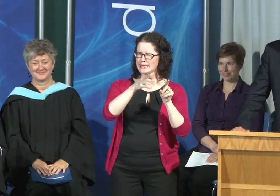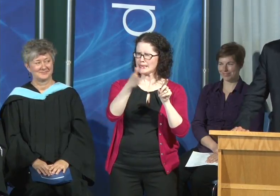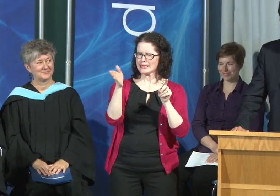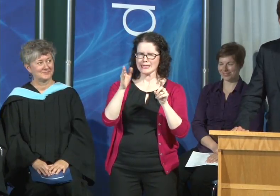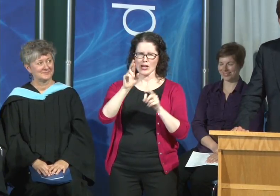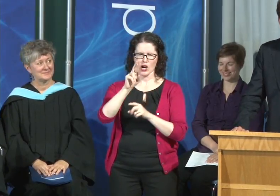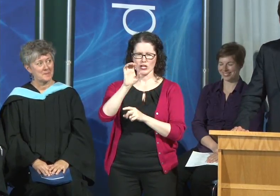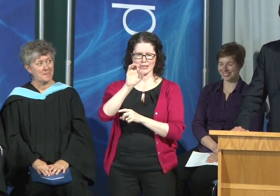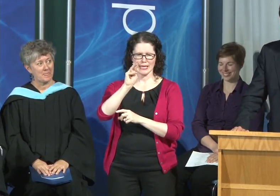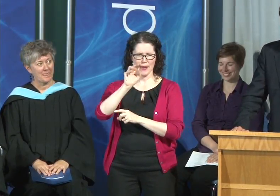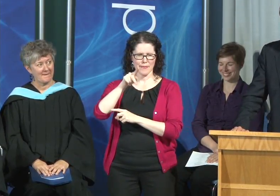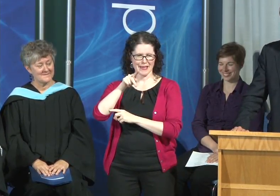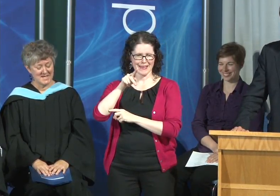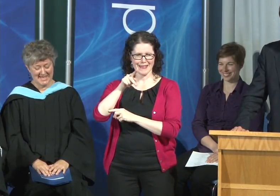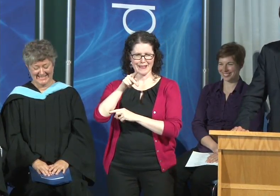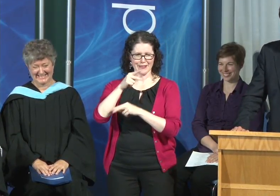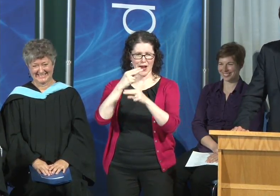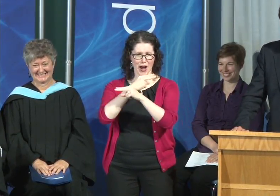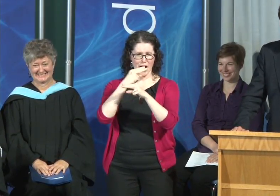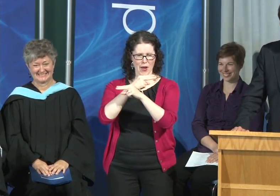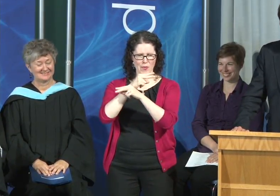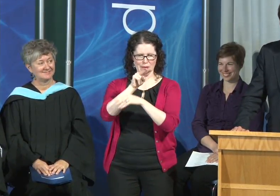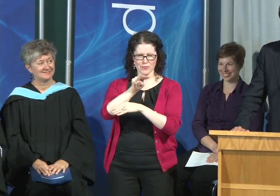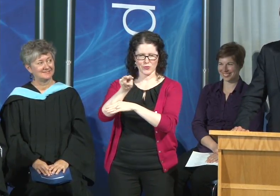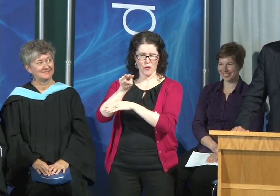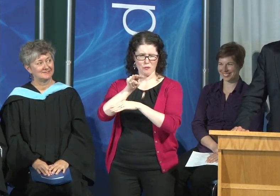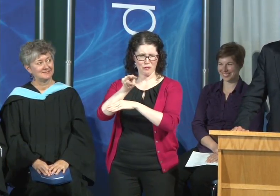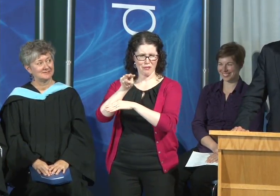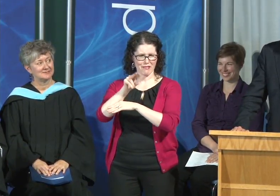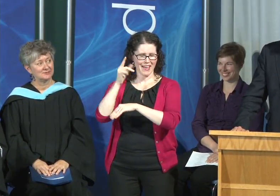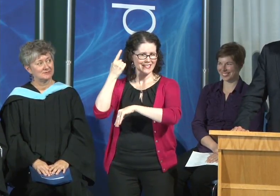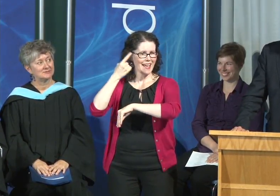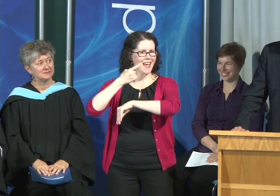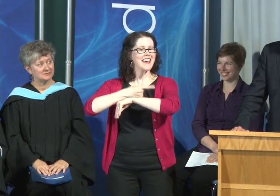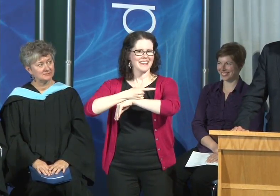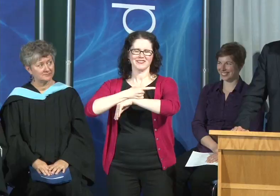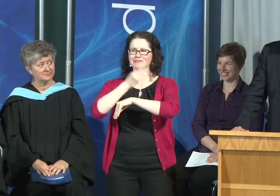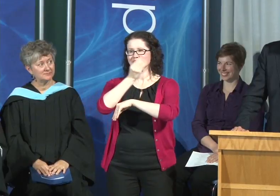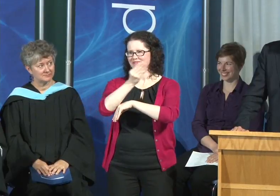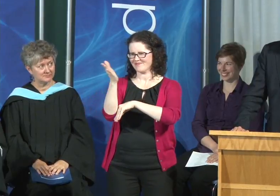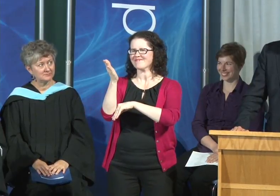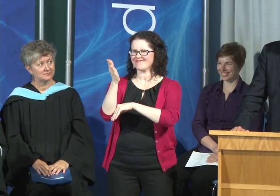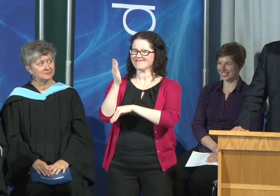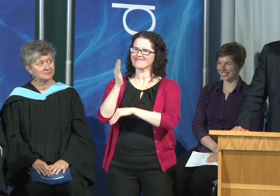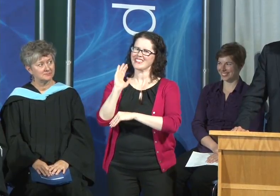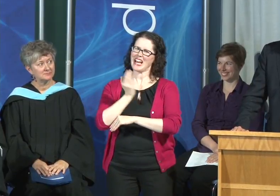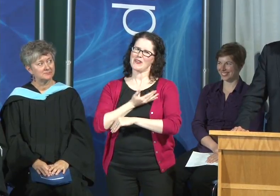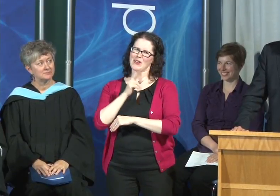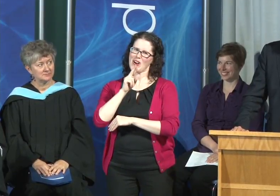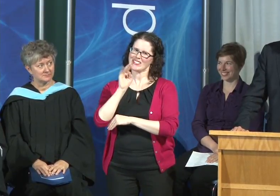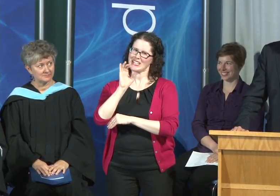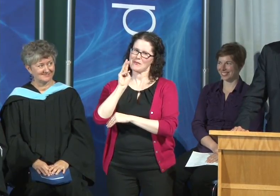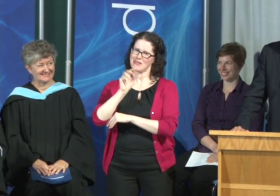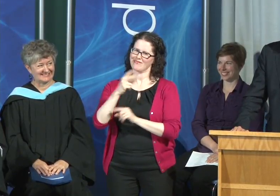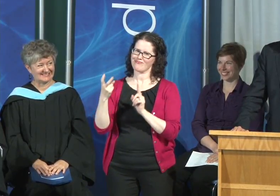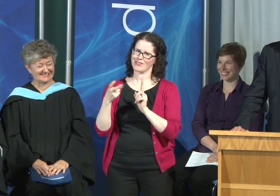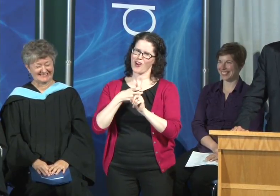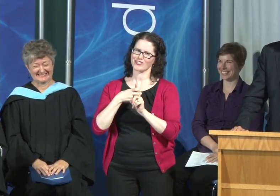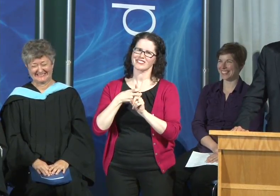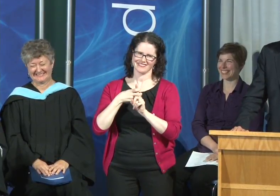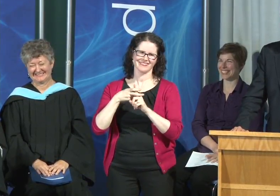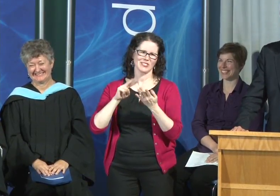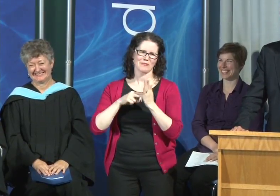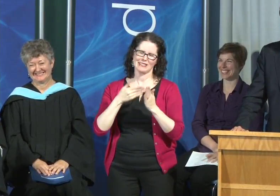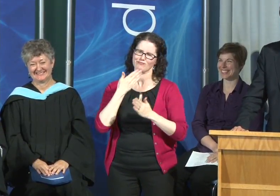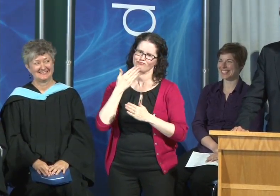highway patrol from time to time. And on that day, I was able to assure everybody that our RCMP were doing a great job on the